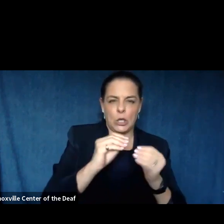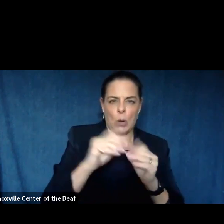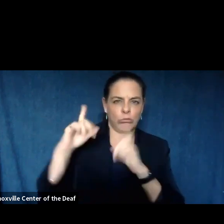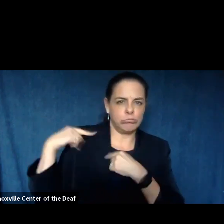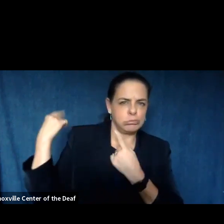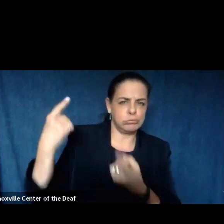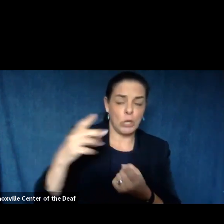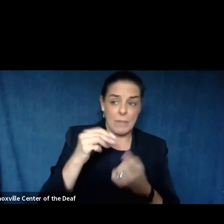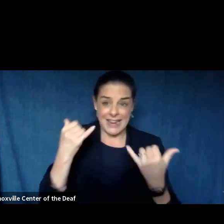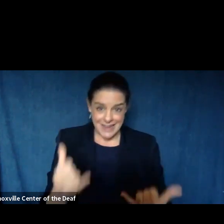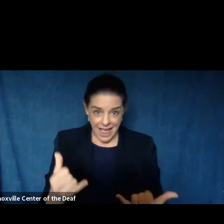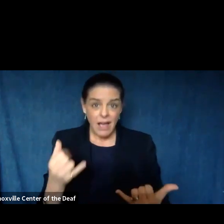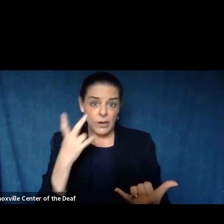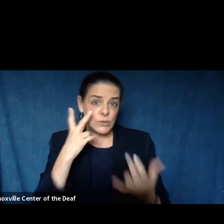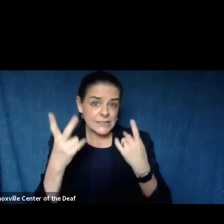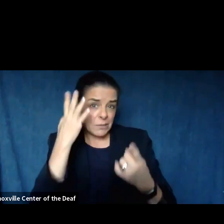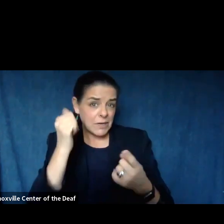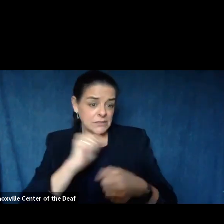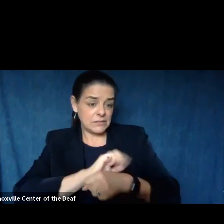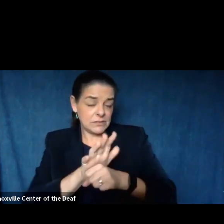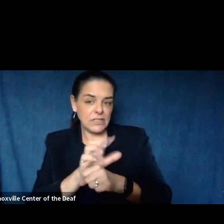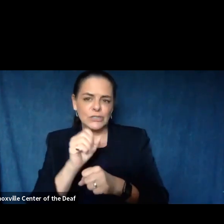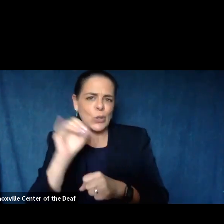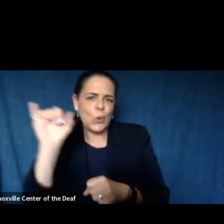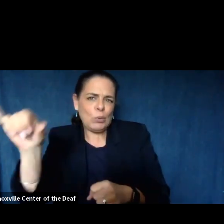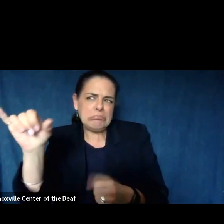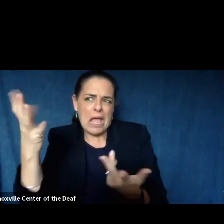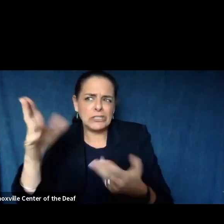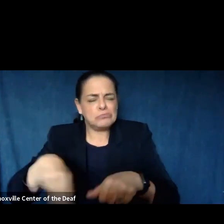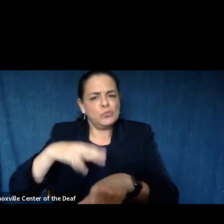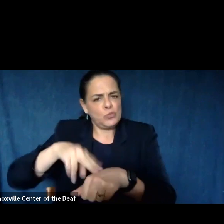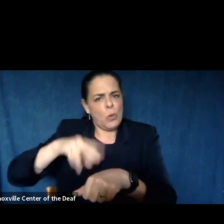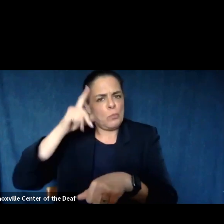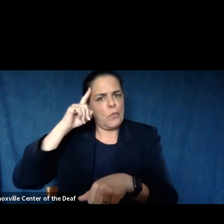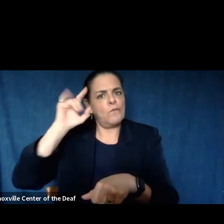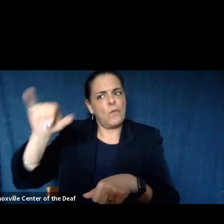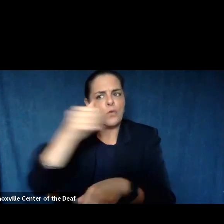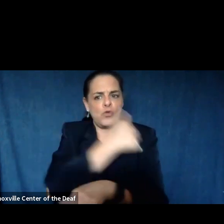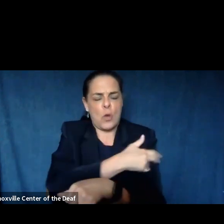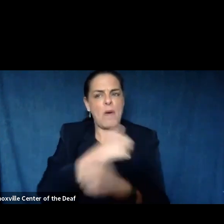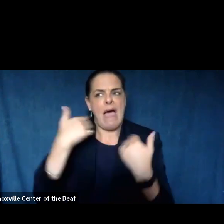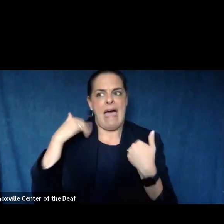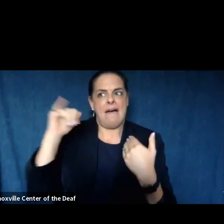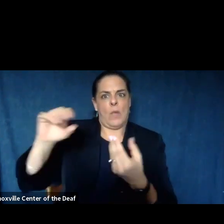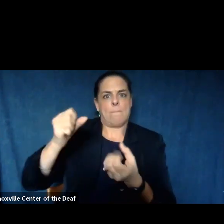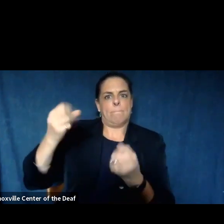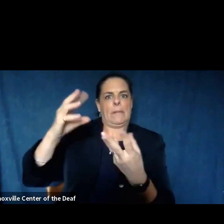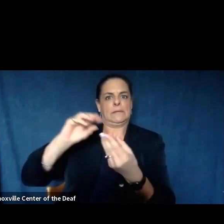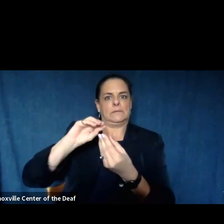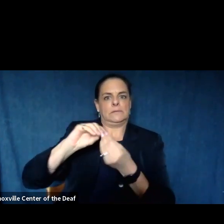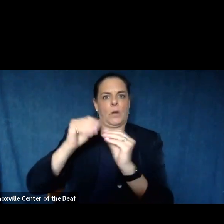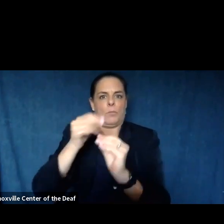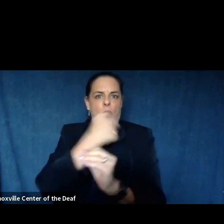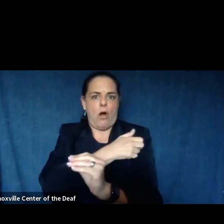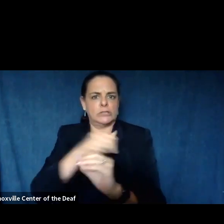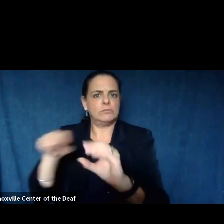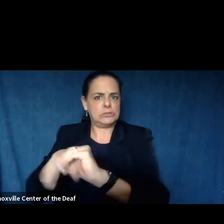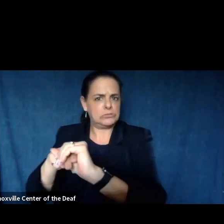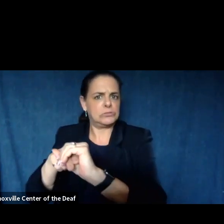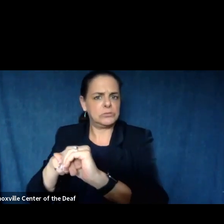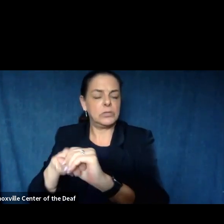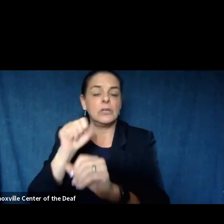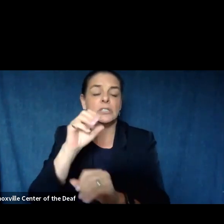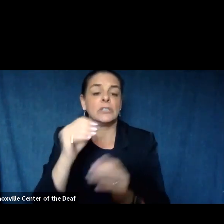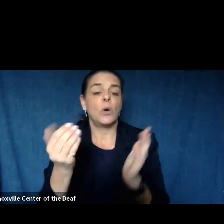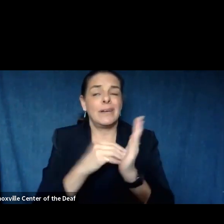now we're seeing it. And so this is not unusual for the hospitals to have this level of occupancy. And so again, in